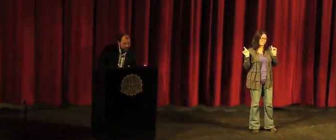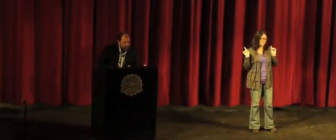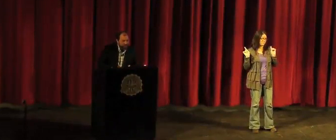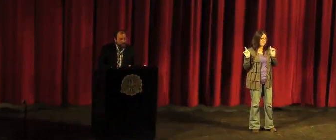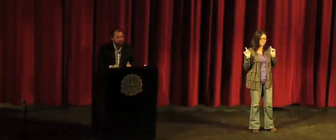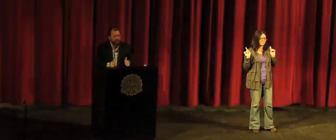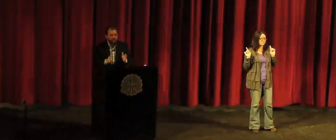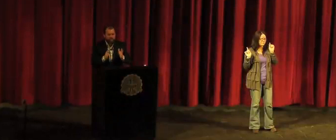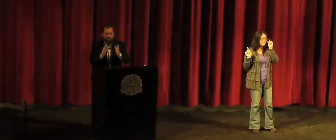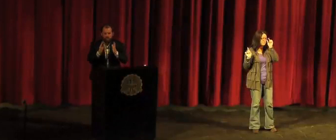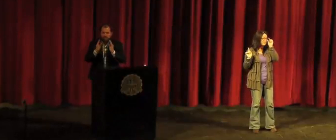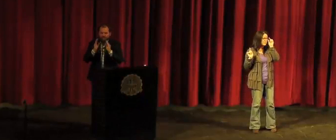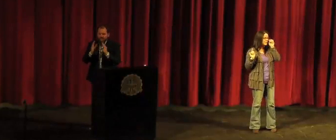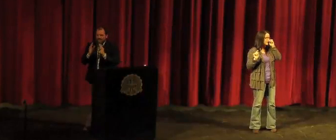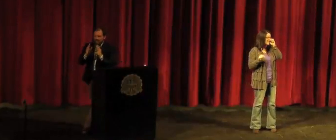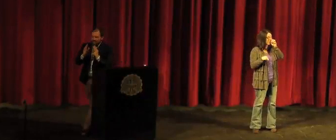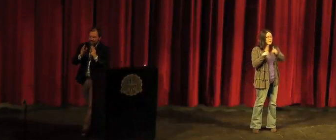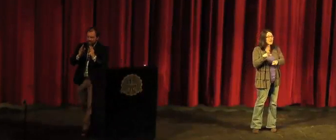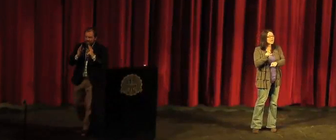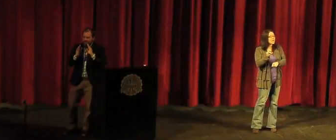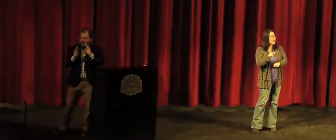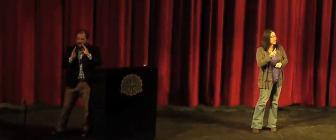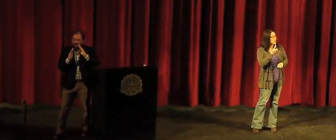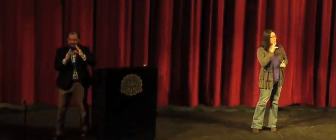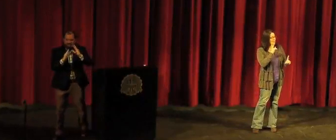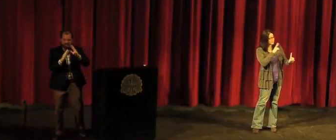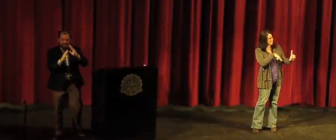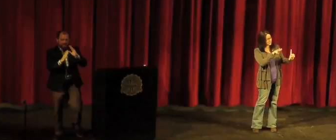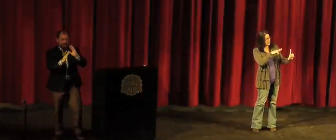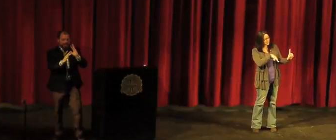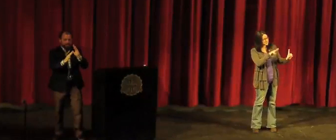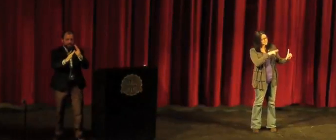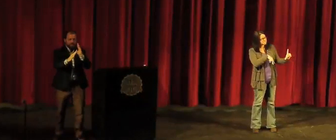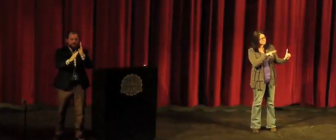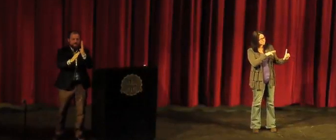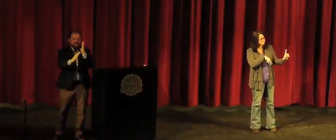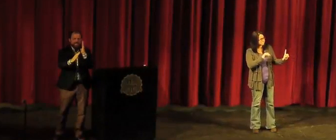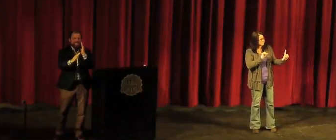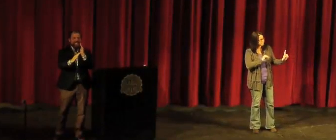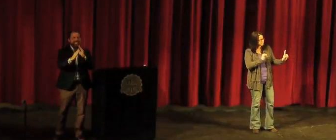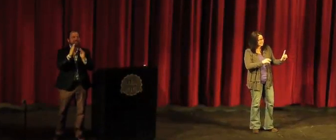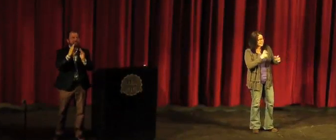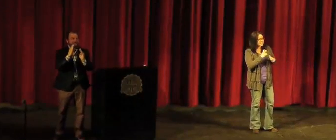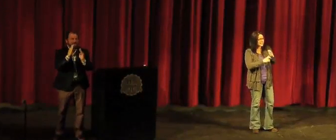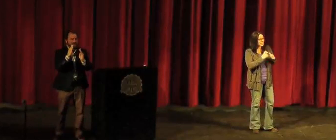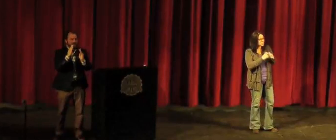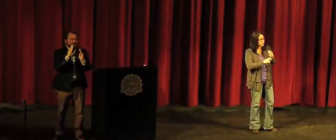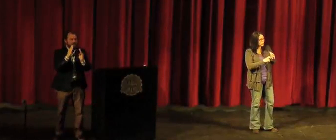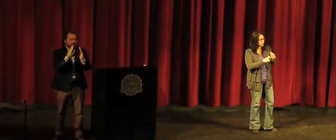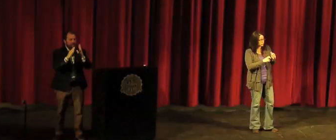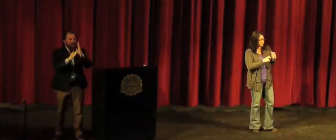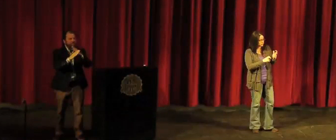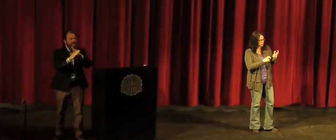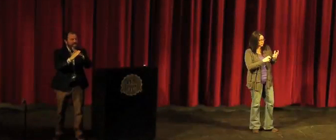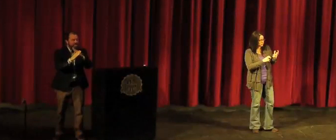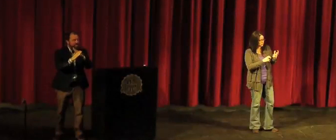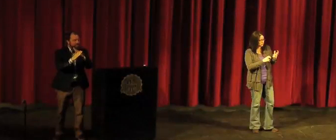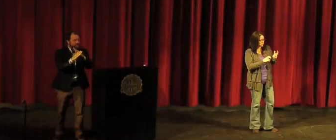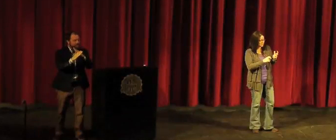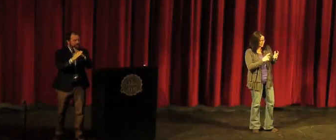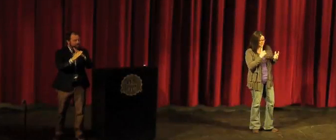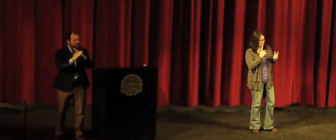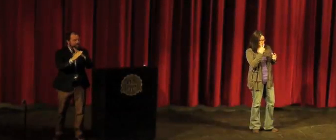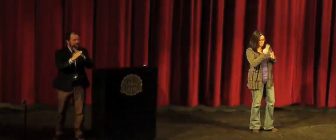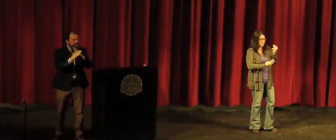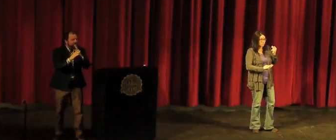And Lionel is going to see that actually the issue is at the intersection of mind and